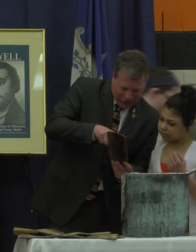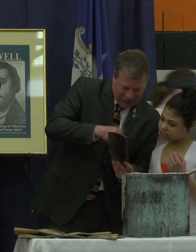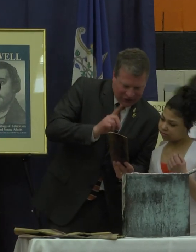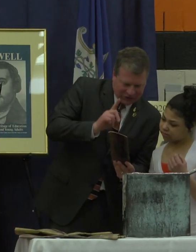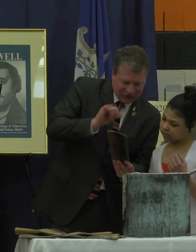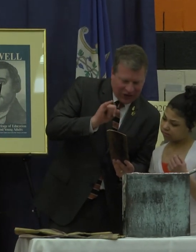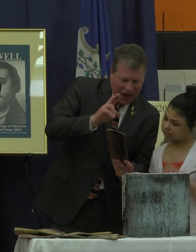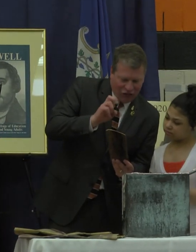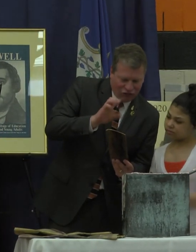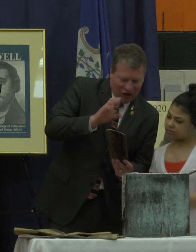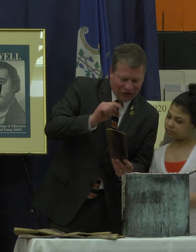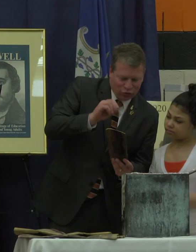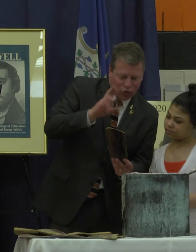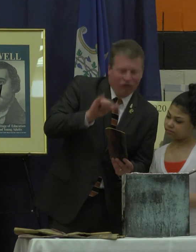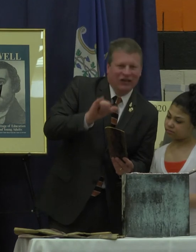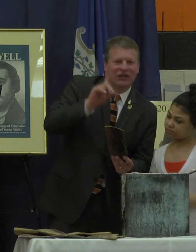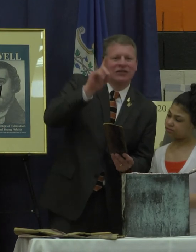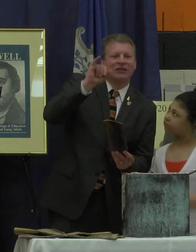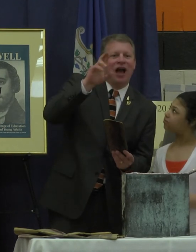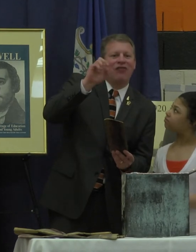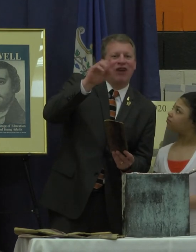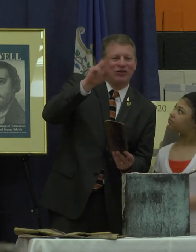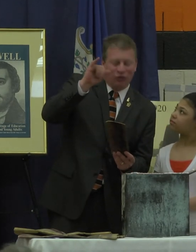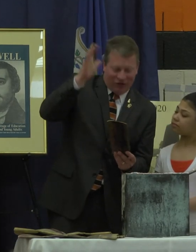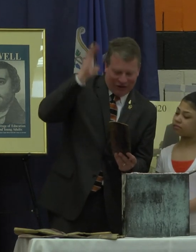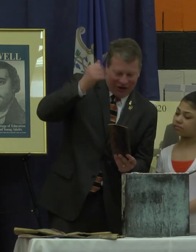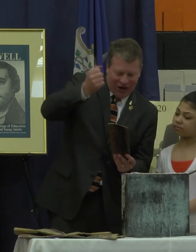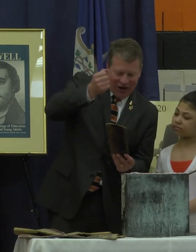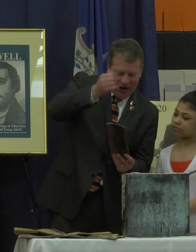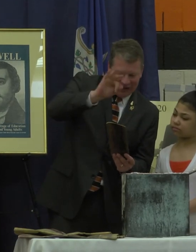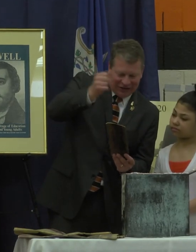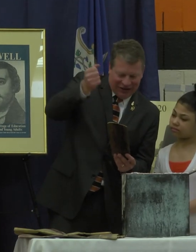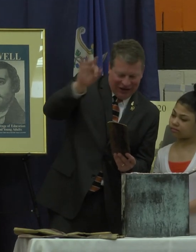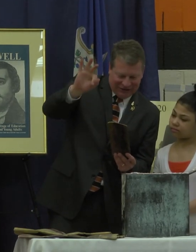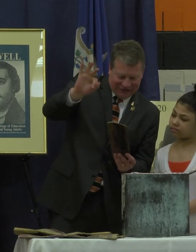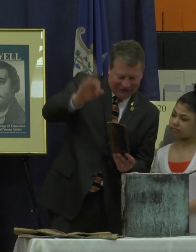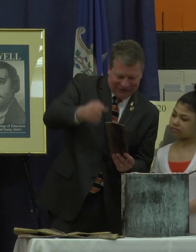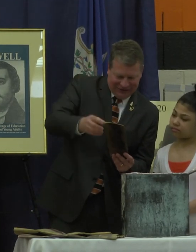Hartford Directory. This is a directory of Hartford from